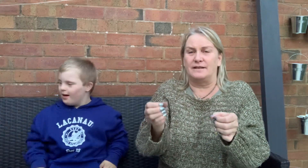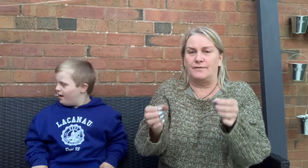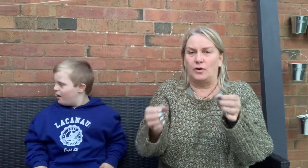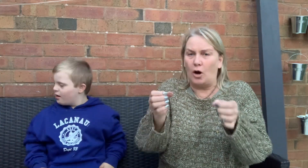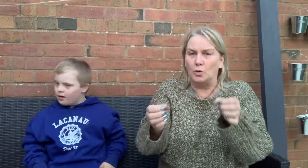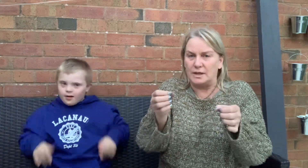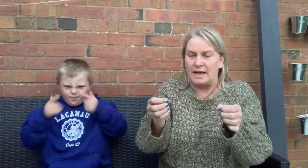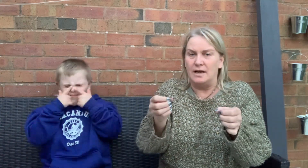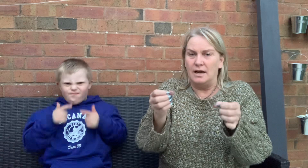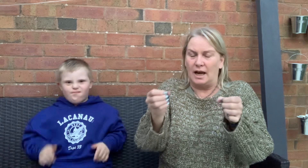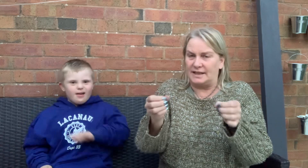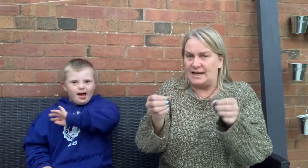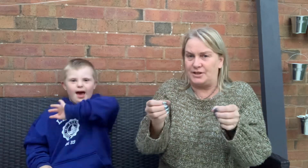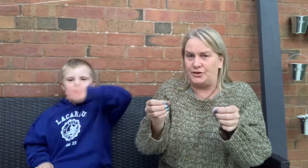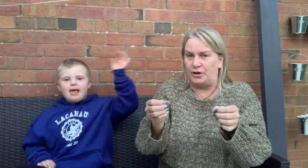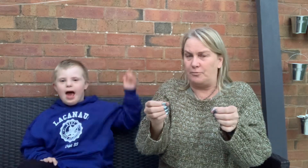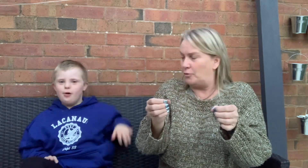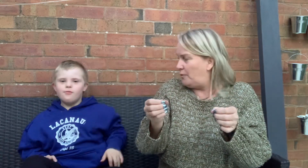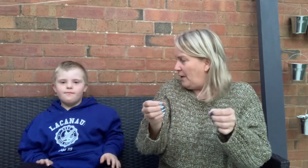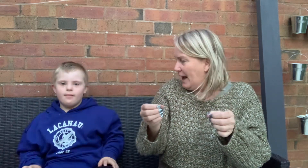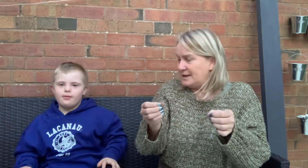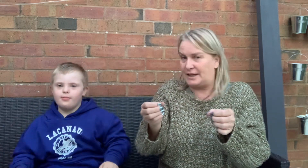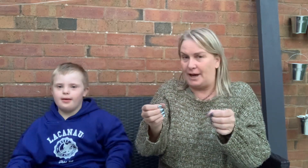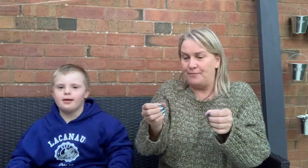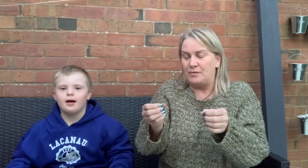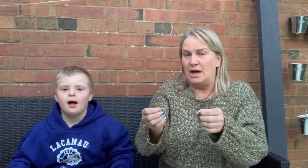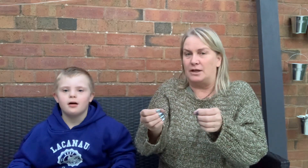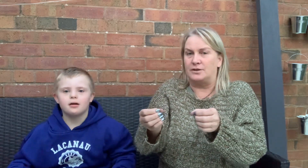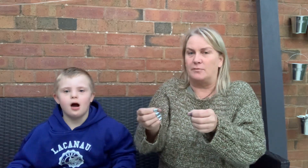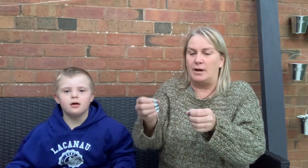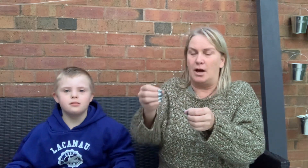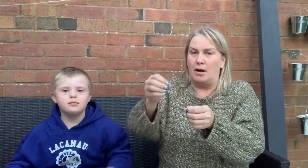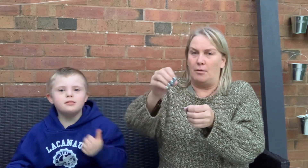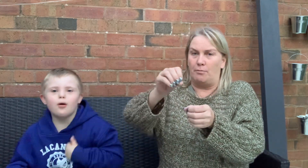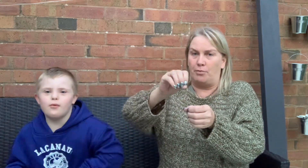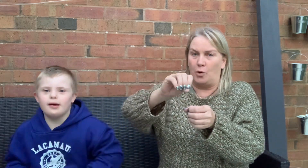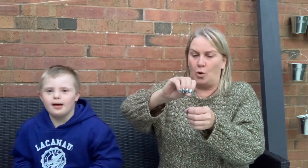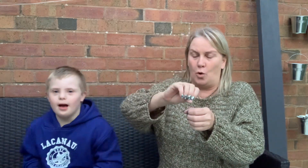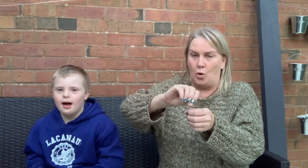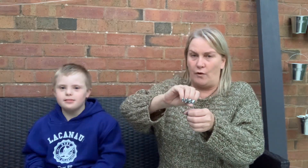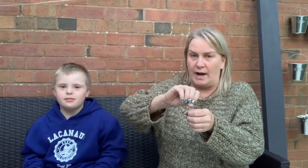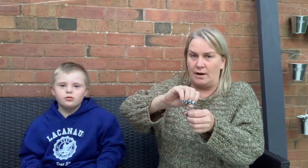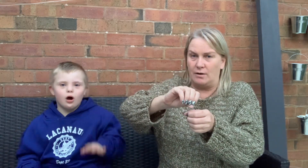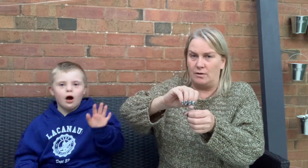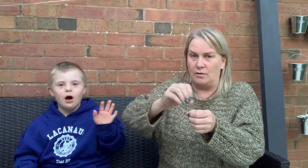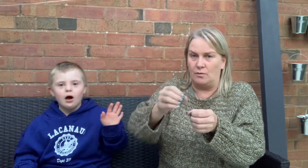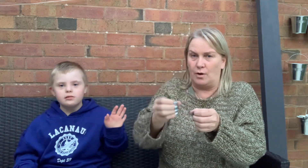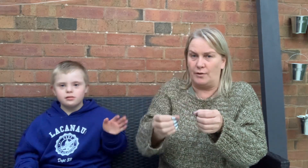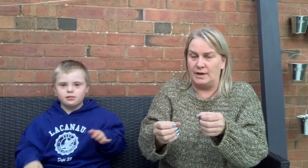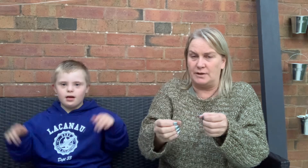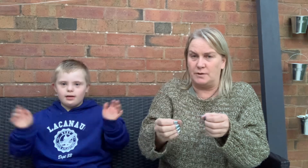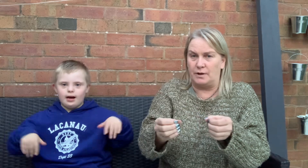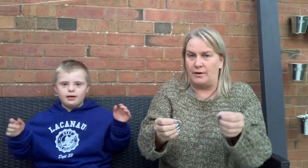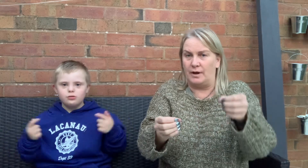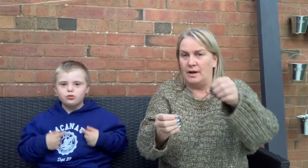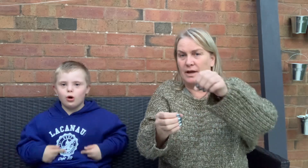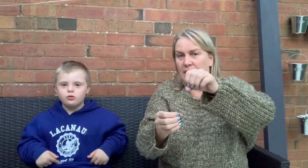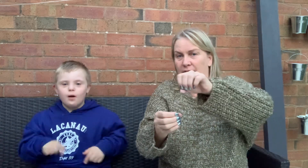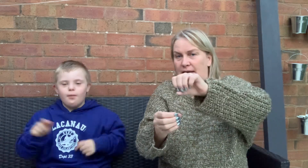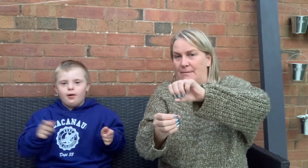if you're holding like a test tube or a flask, yeah? And so we're pouring one thing into another and then